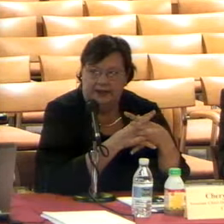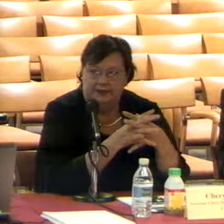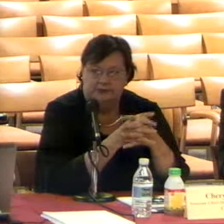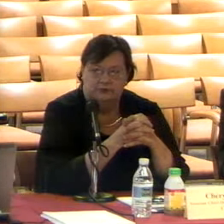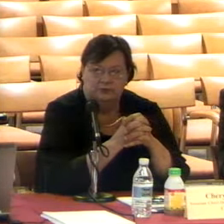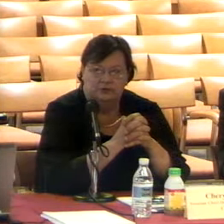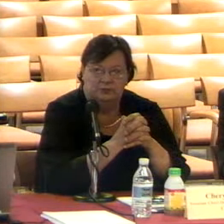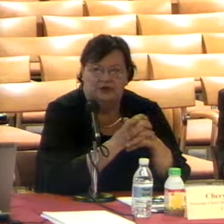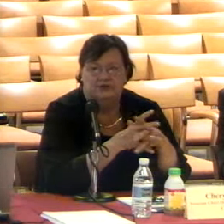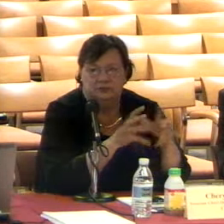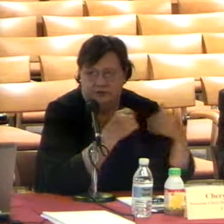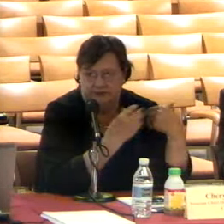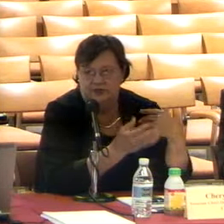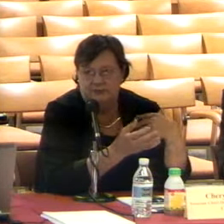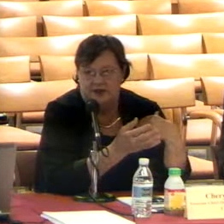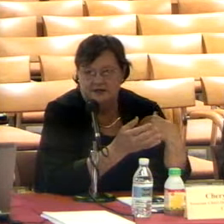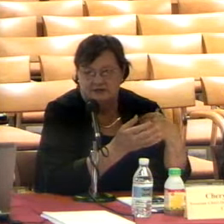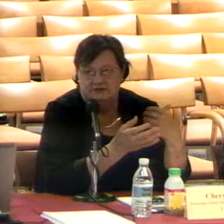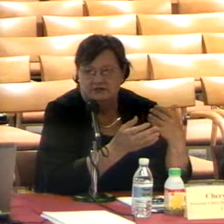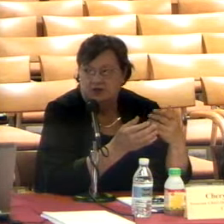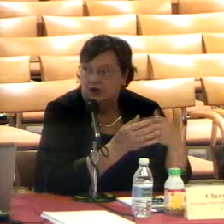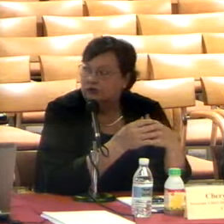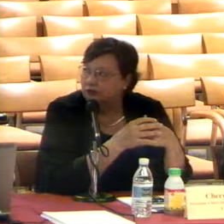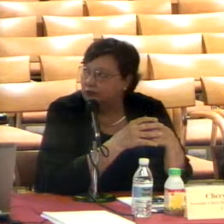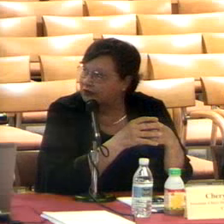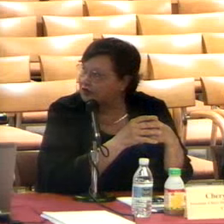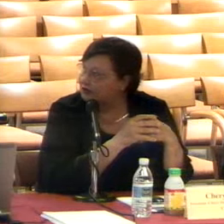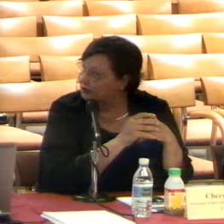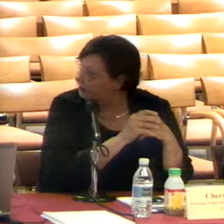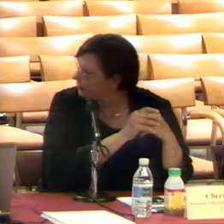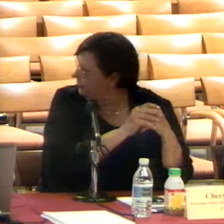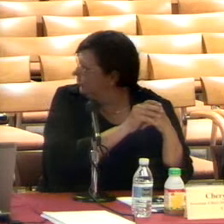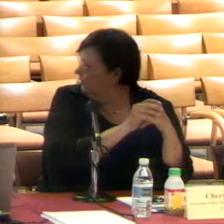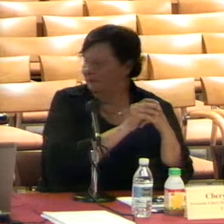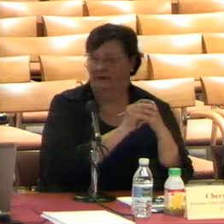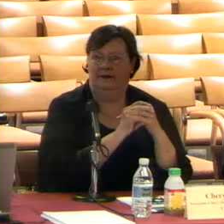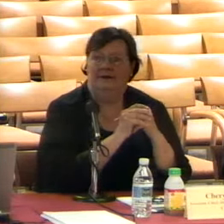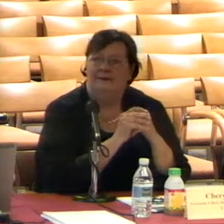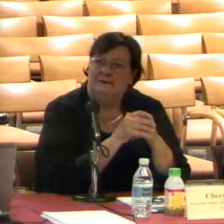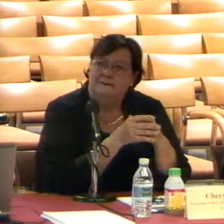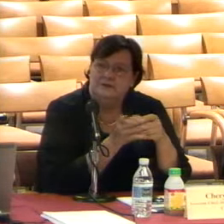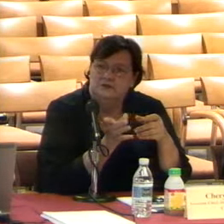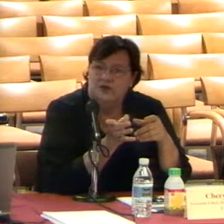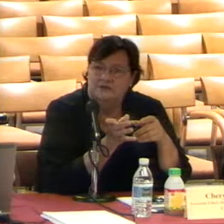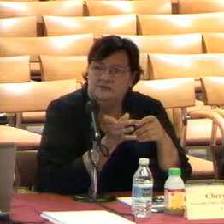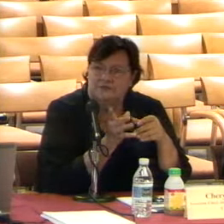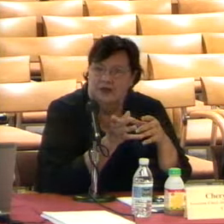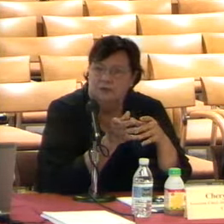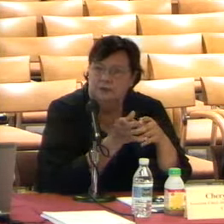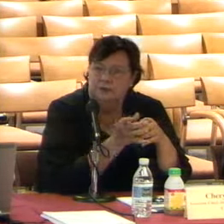and responsible and responsive to those issues. Did you have some follow-up,